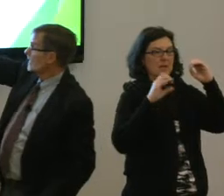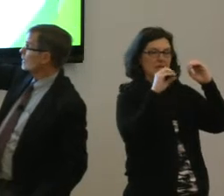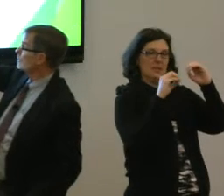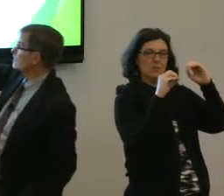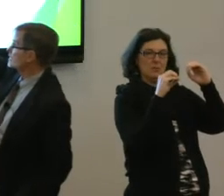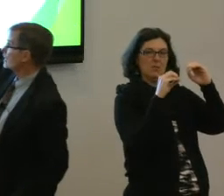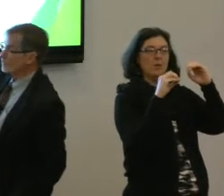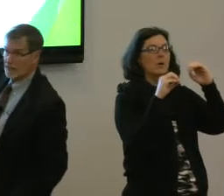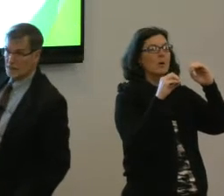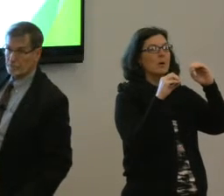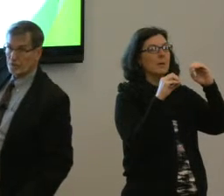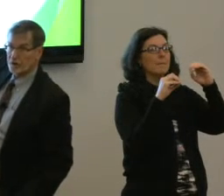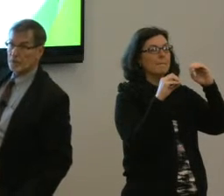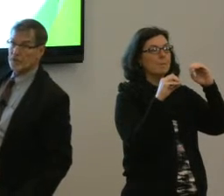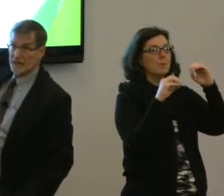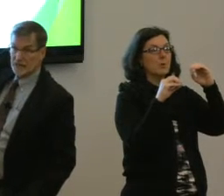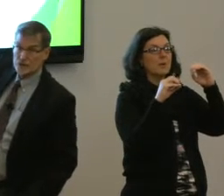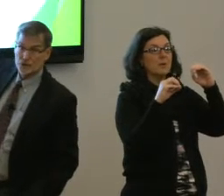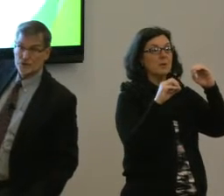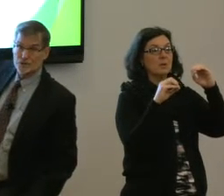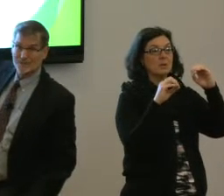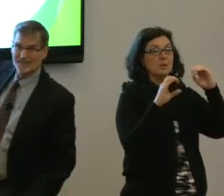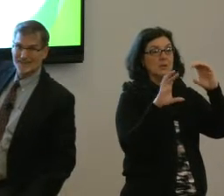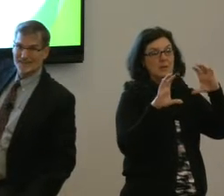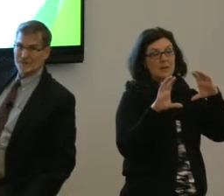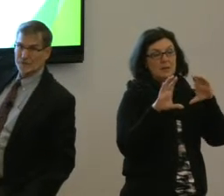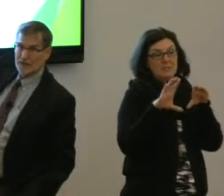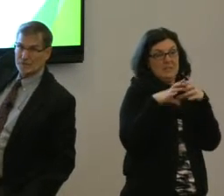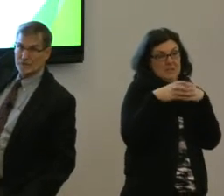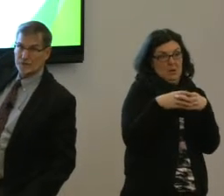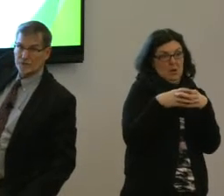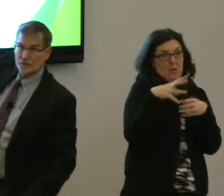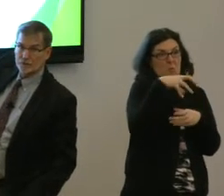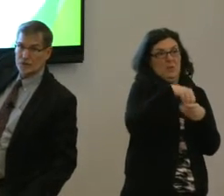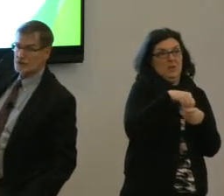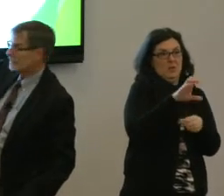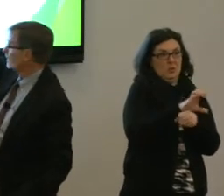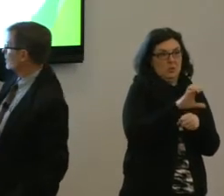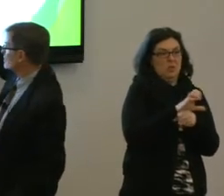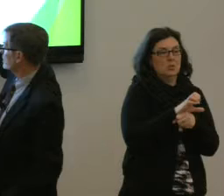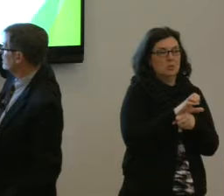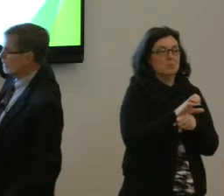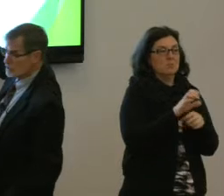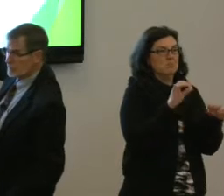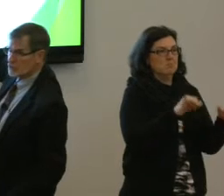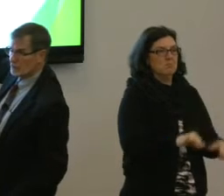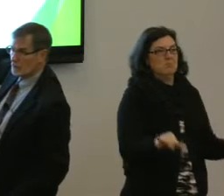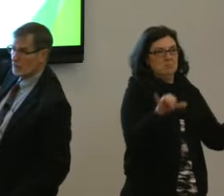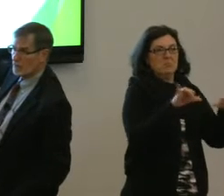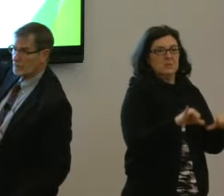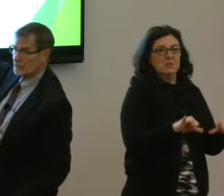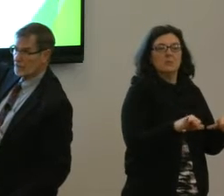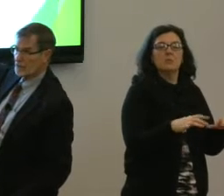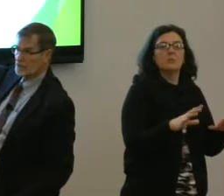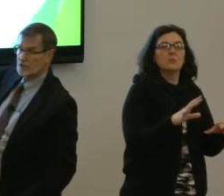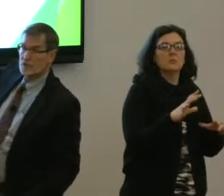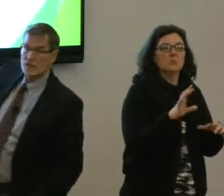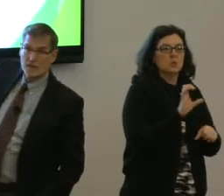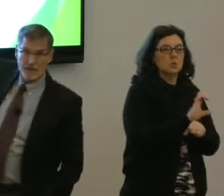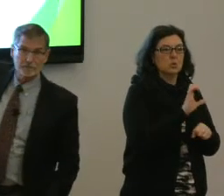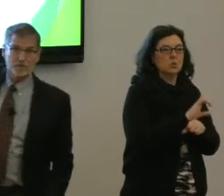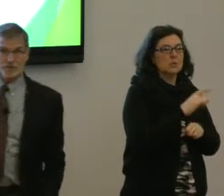But that could be segregated program within a church. You could have a typical church, and then there's a special program where the